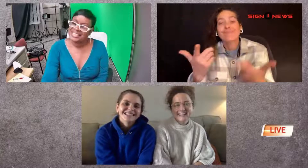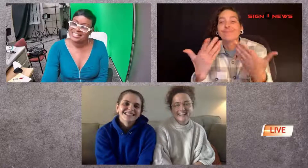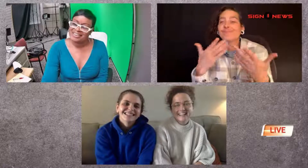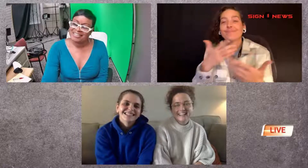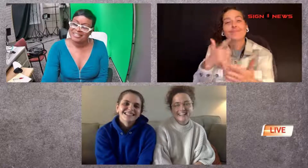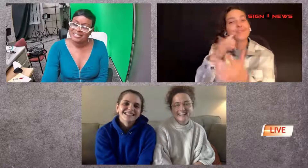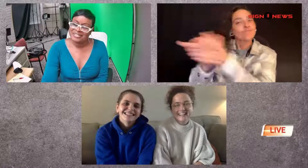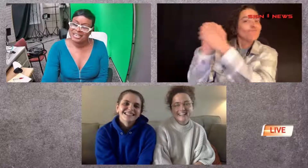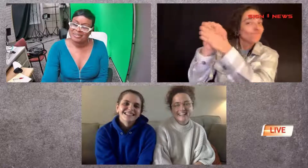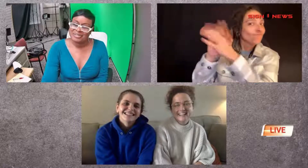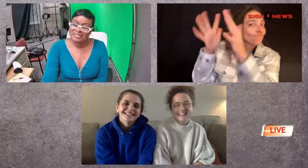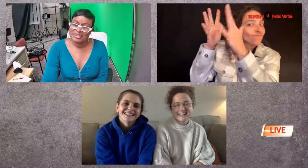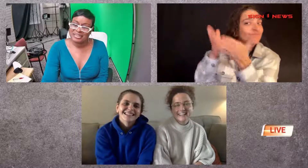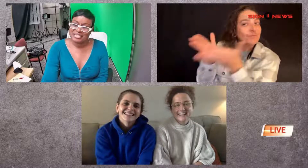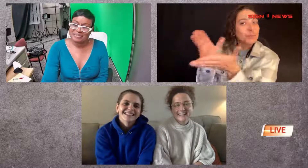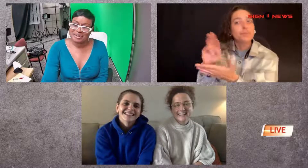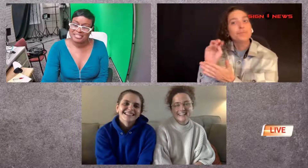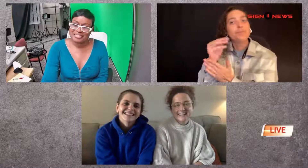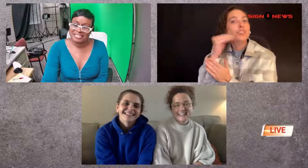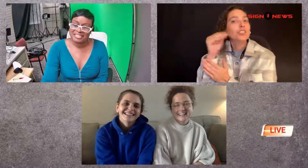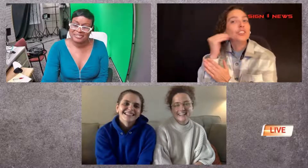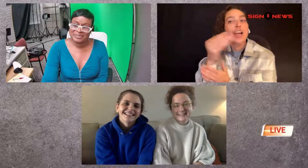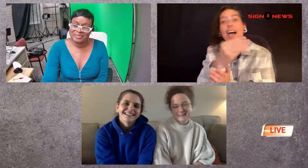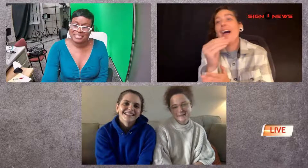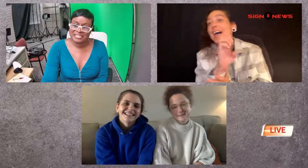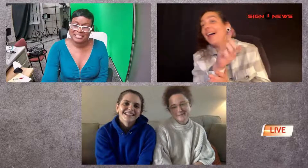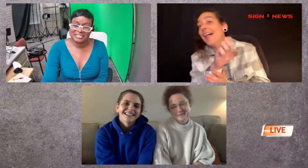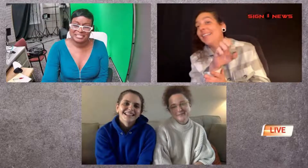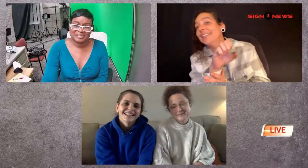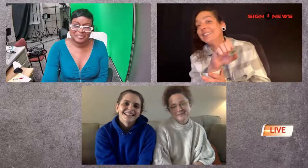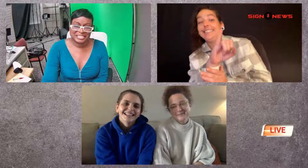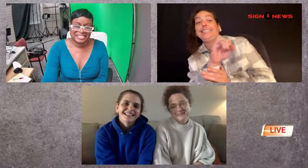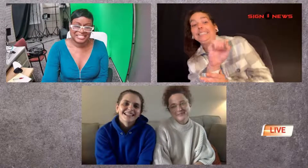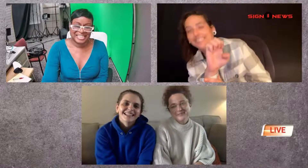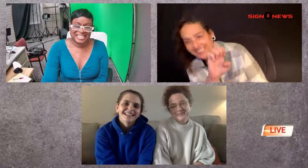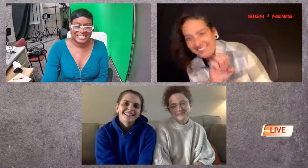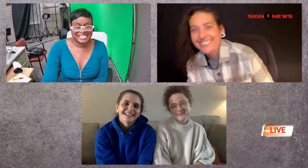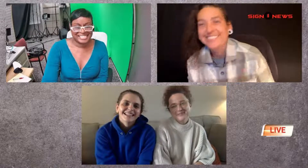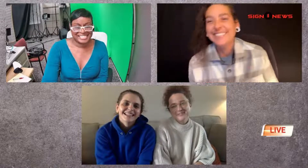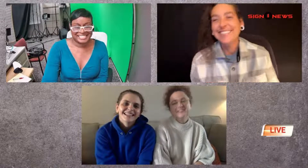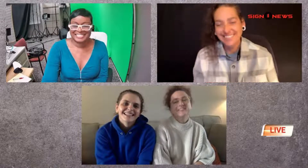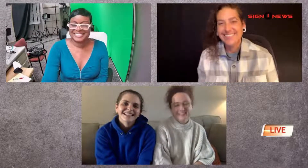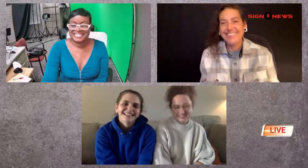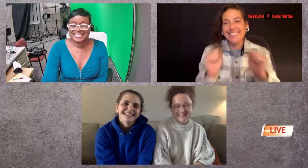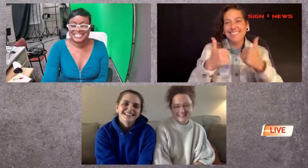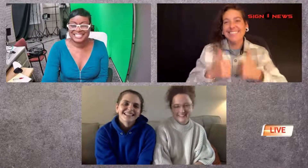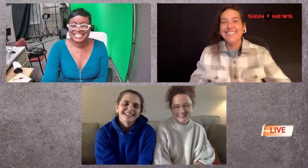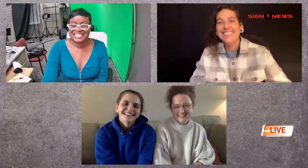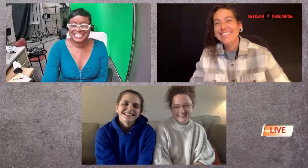And I thank the audience, our Sign1News audience, for watching. Thank you so much, Michelle and Eleise.